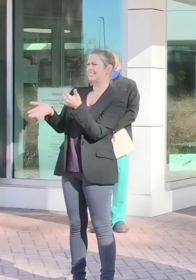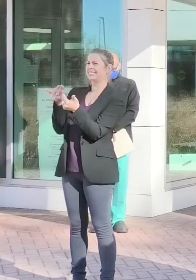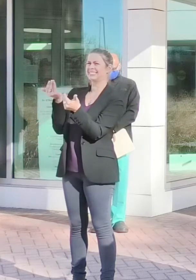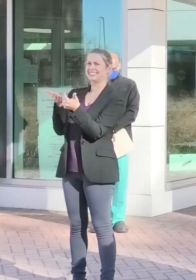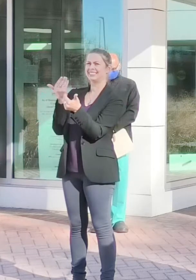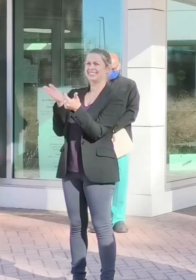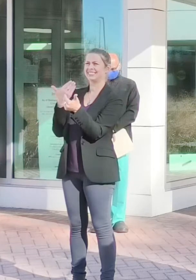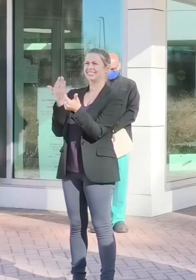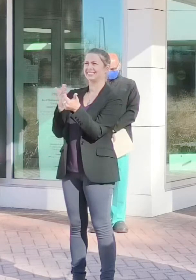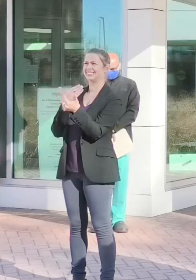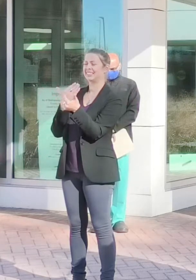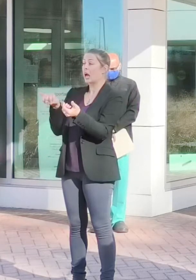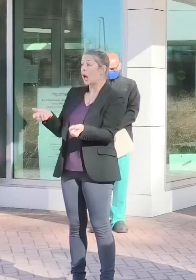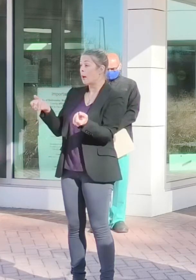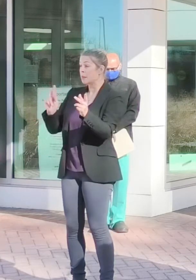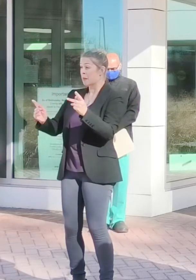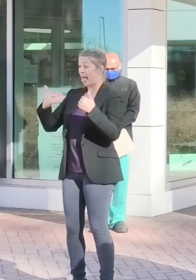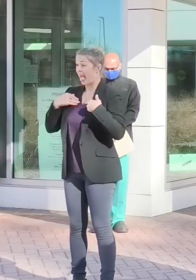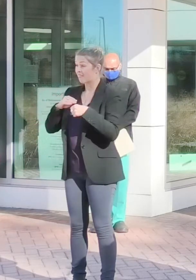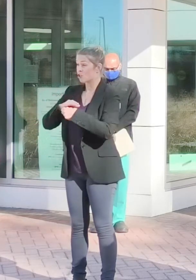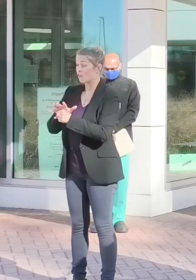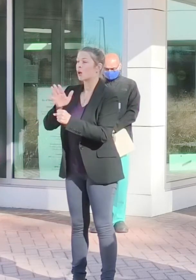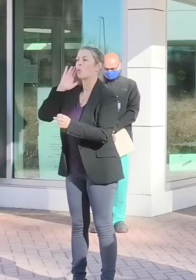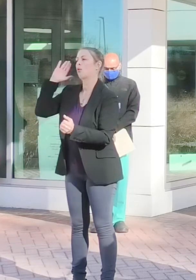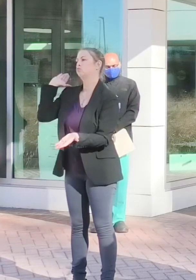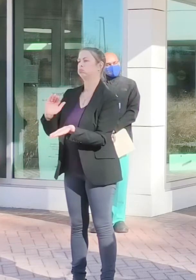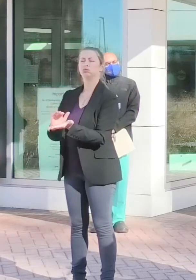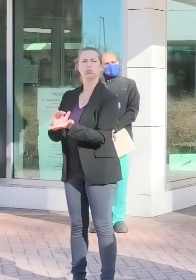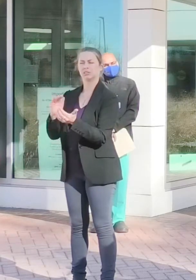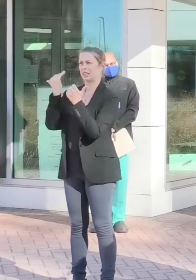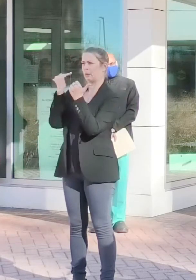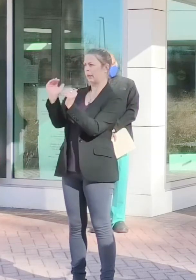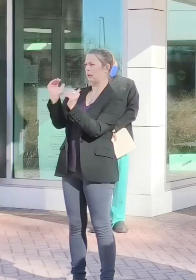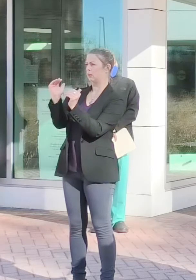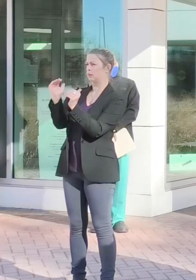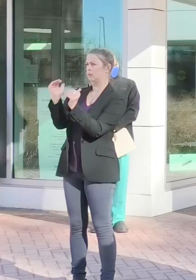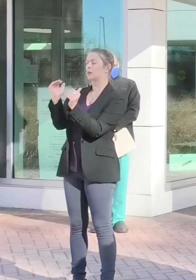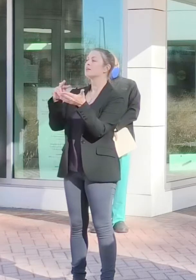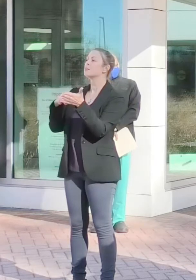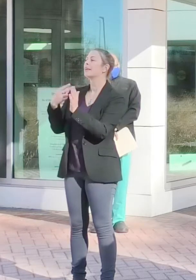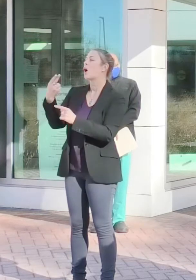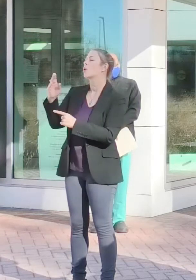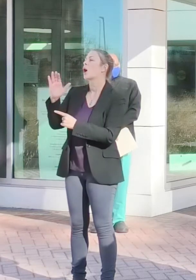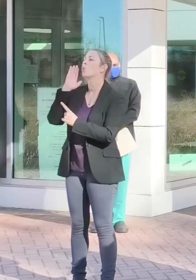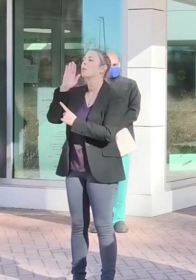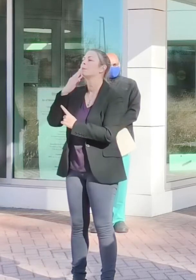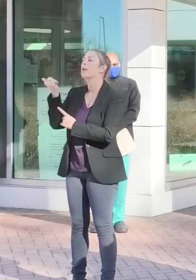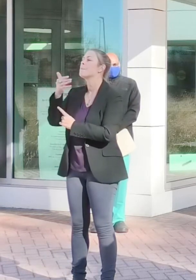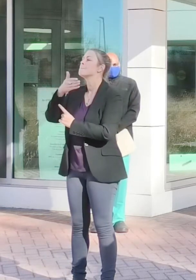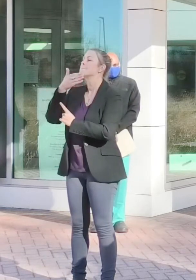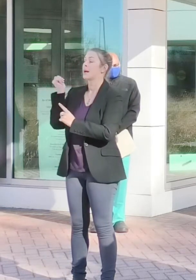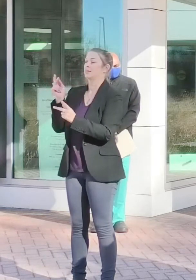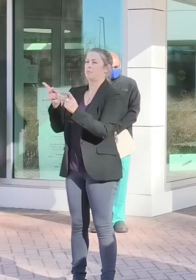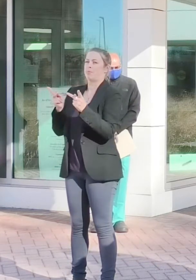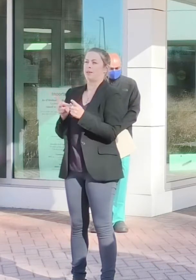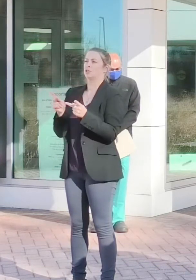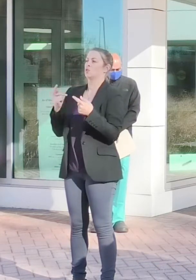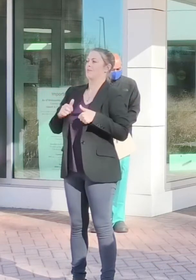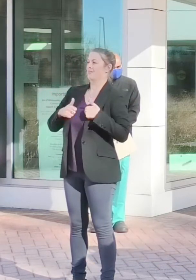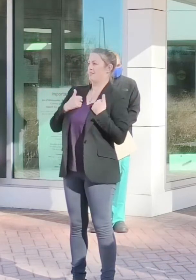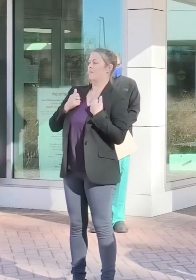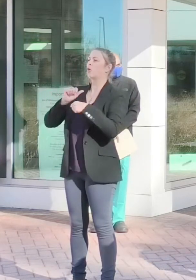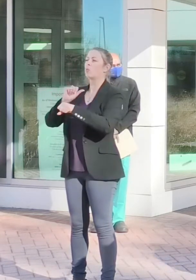the positivity rate and keep Howard County the best place to live, work, and play. Thank you.